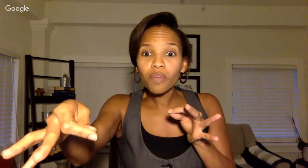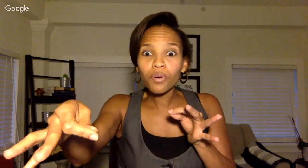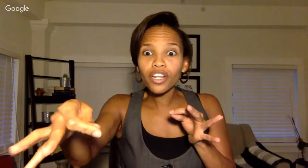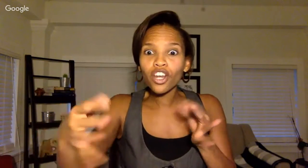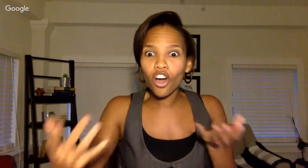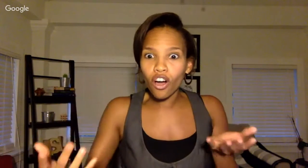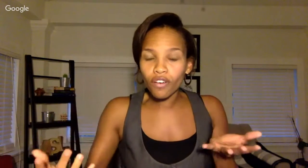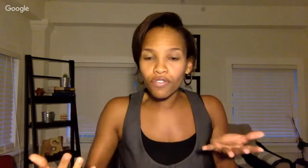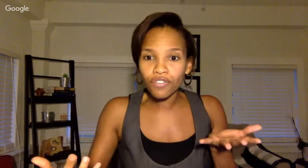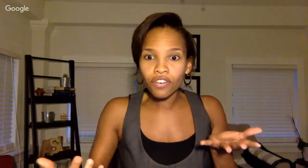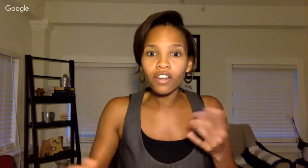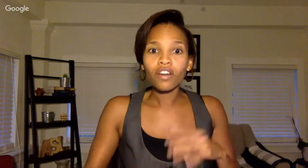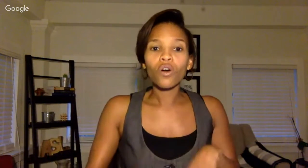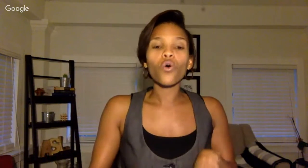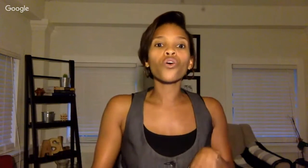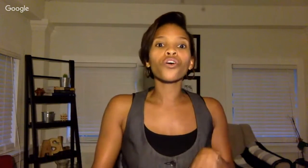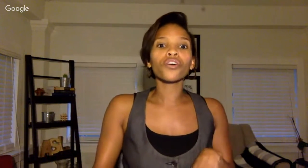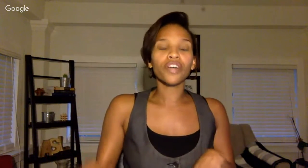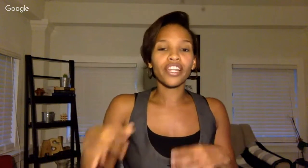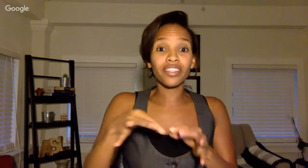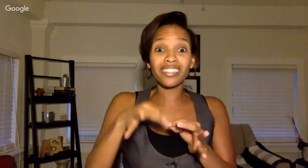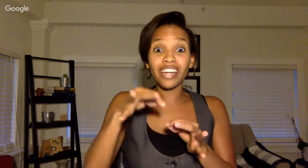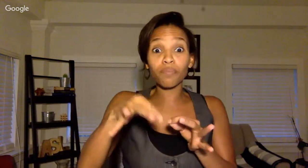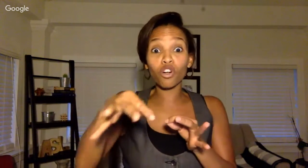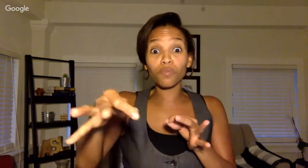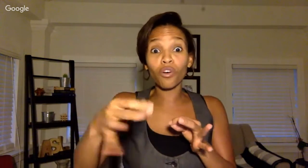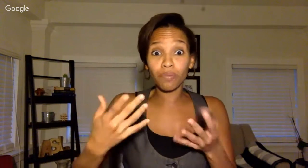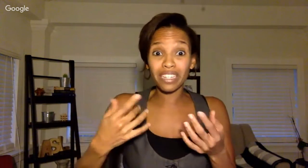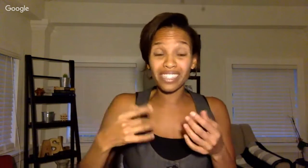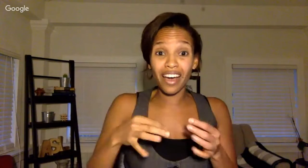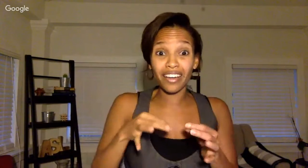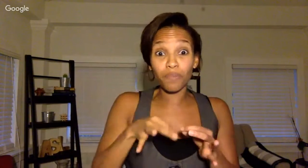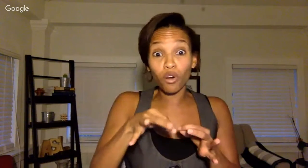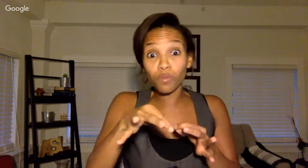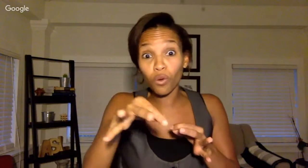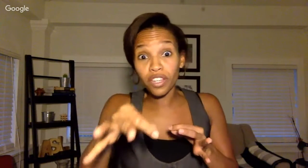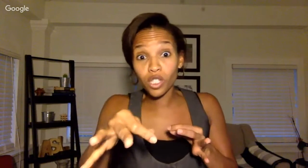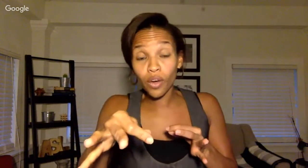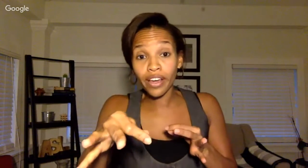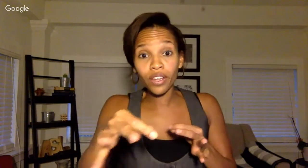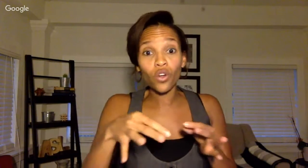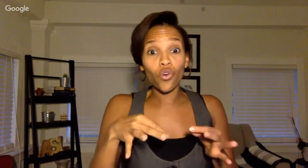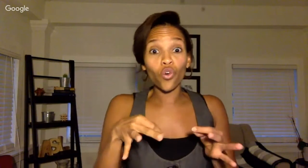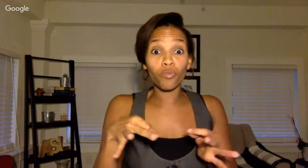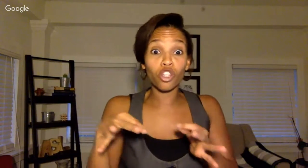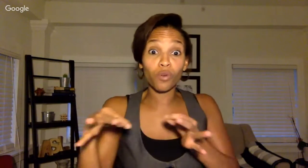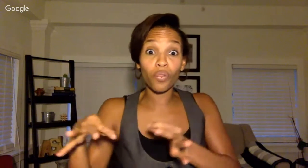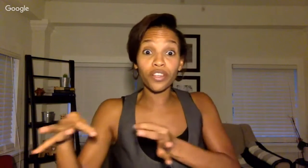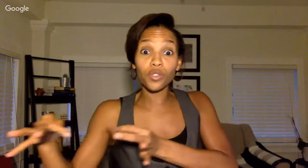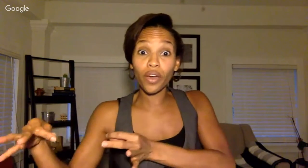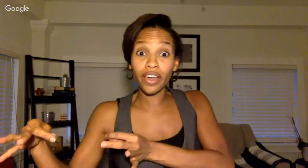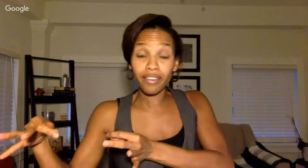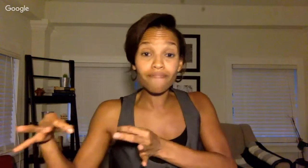keep putting it off. Or, and this sign postpone can be signed postpone this way, or postpone this way,